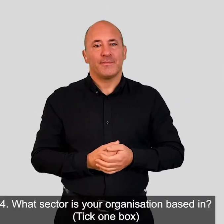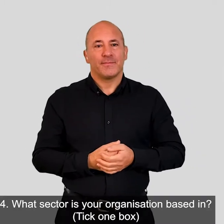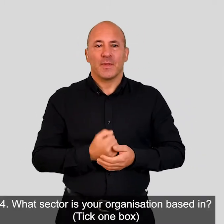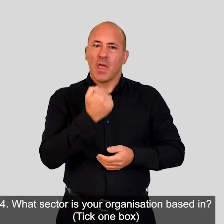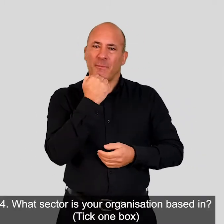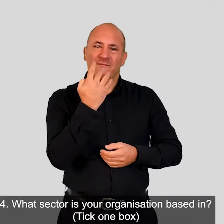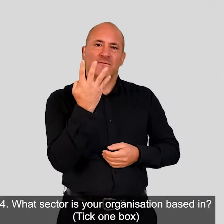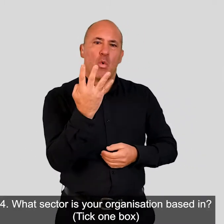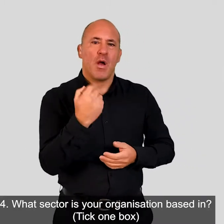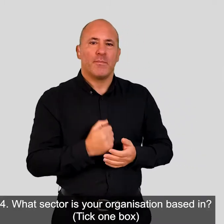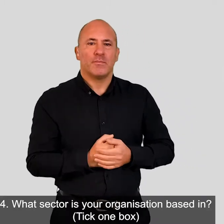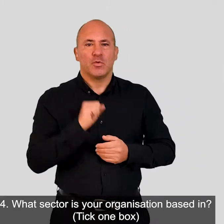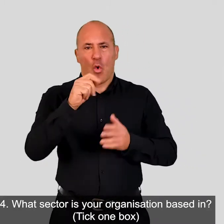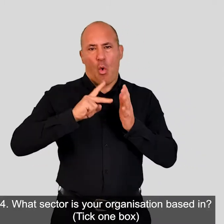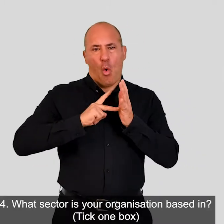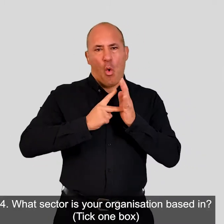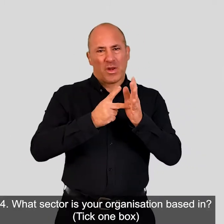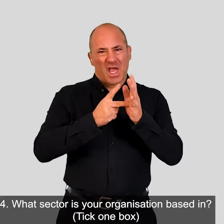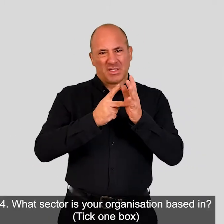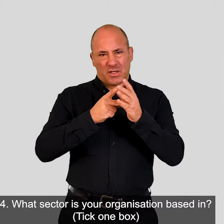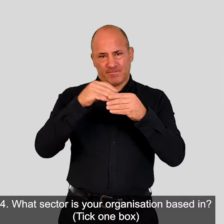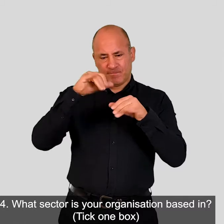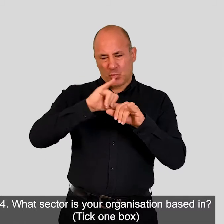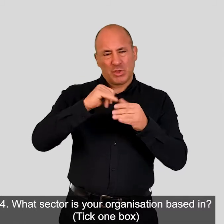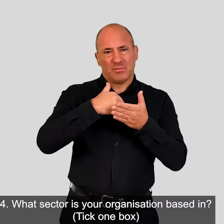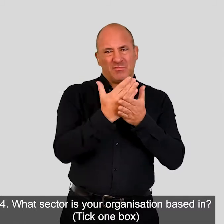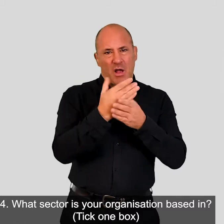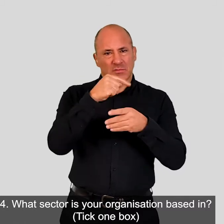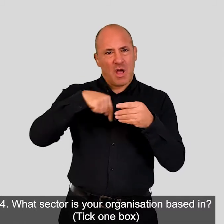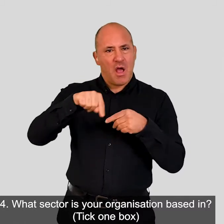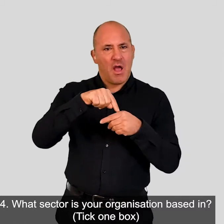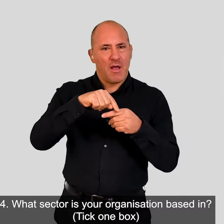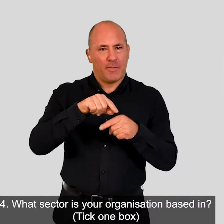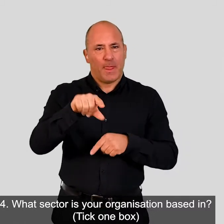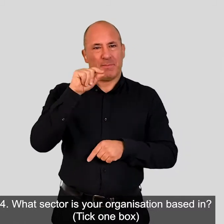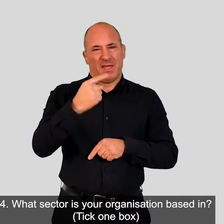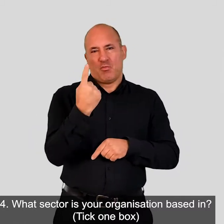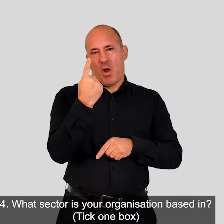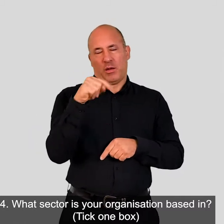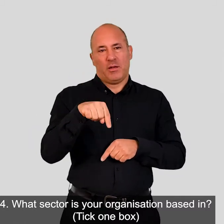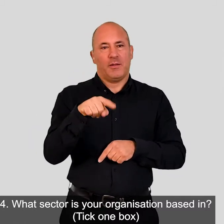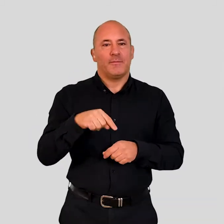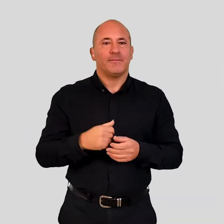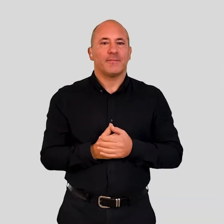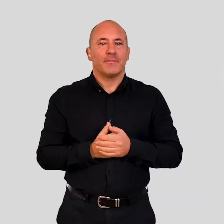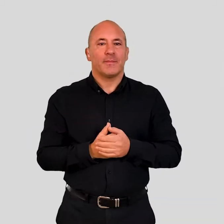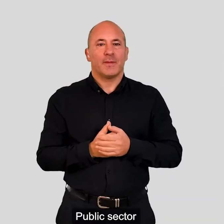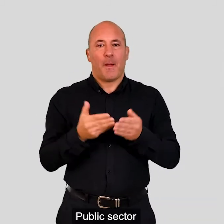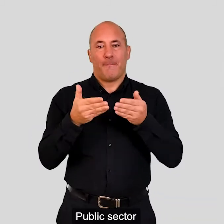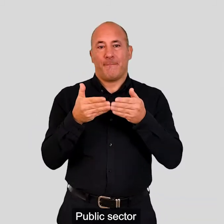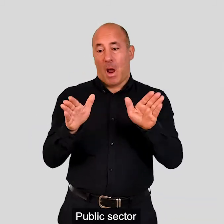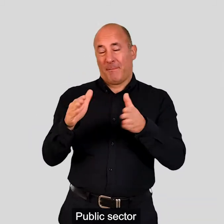4. What sector is your organisation based in? Tick one box. Public